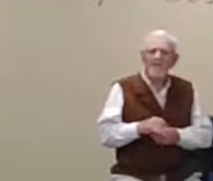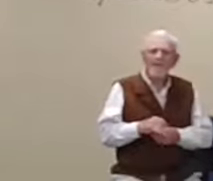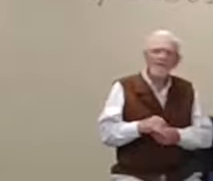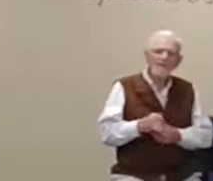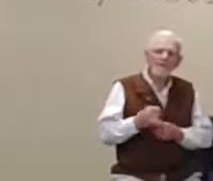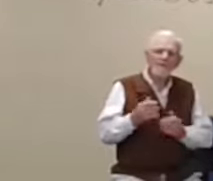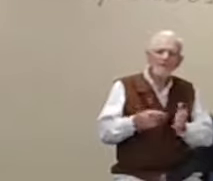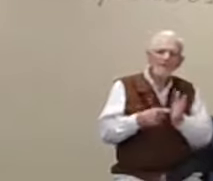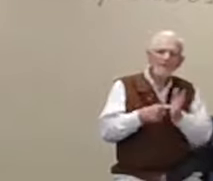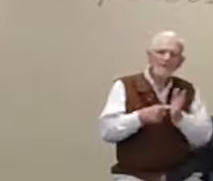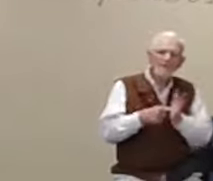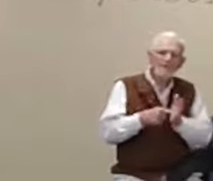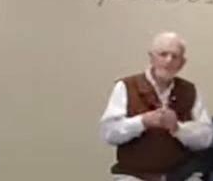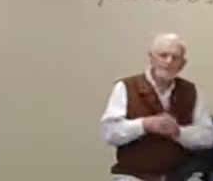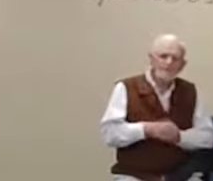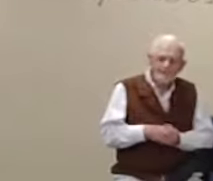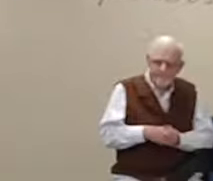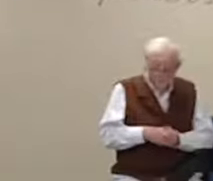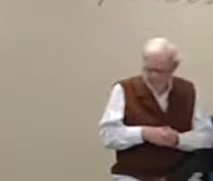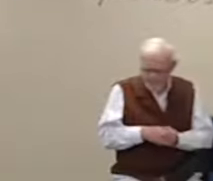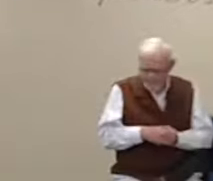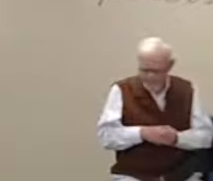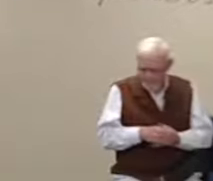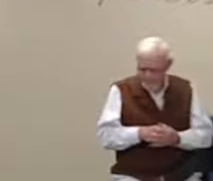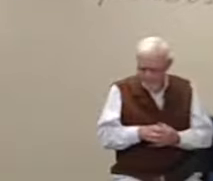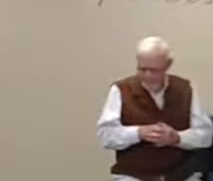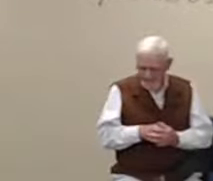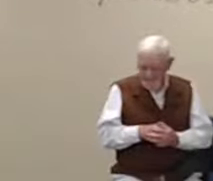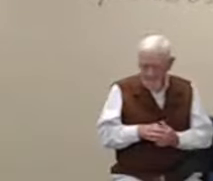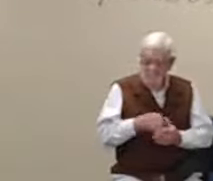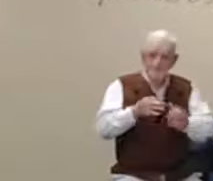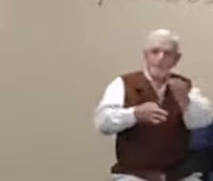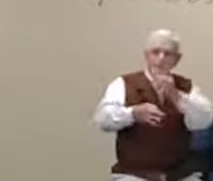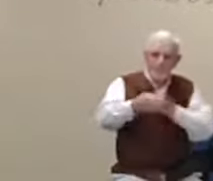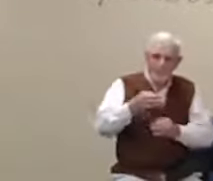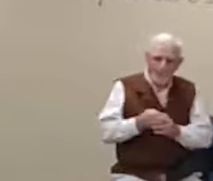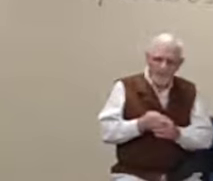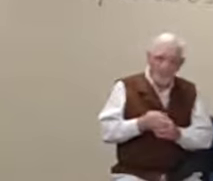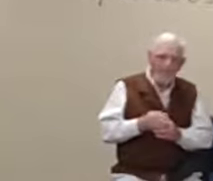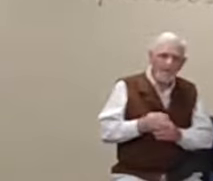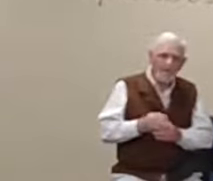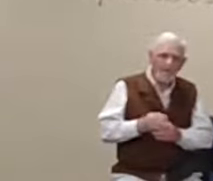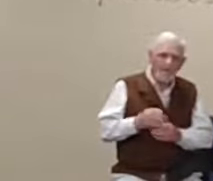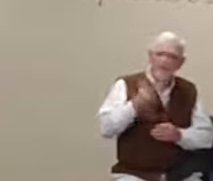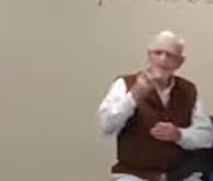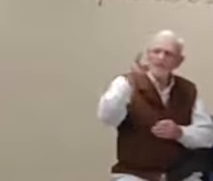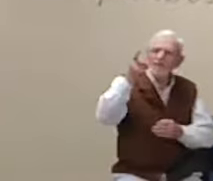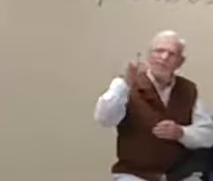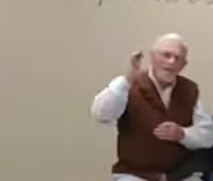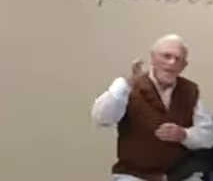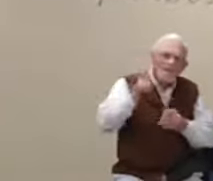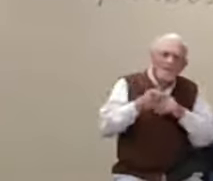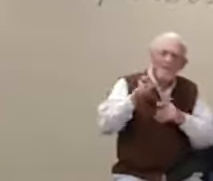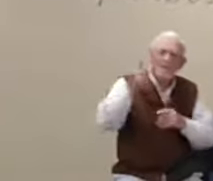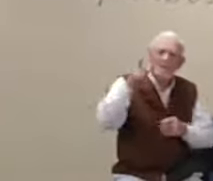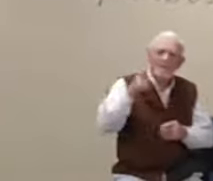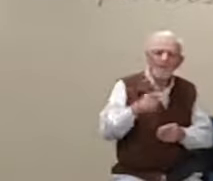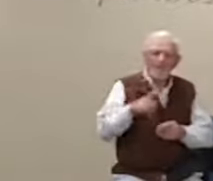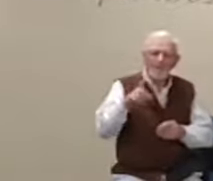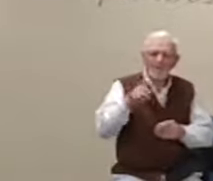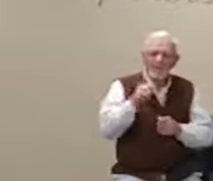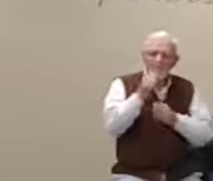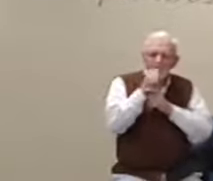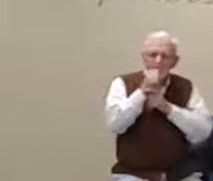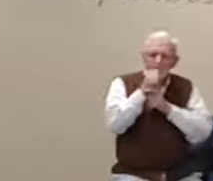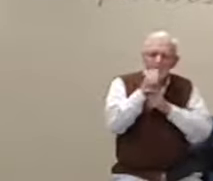manifested your presence. And we would so rather see you and hear from you. And Lord, it's a mystery to